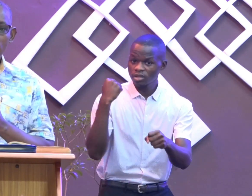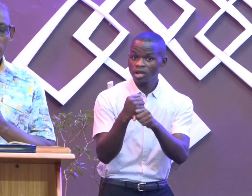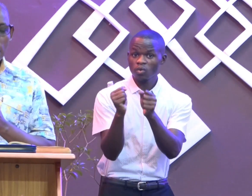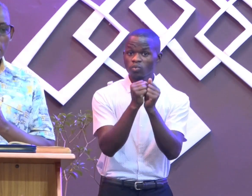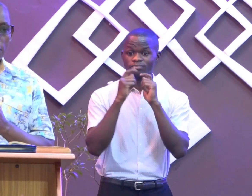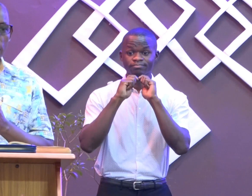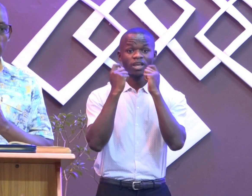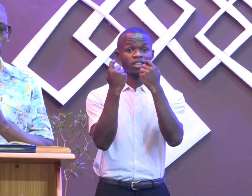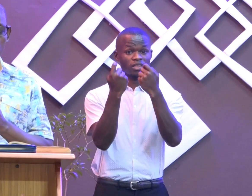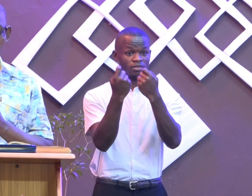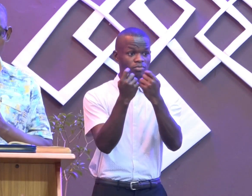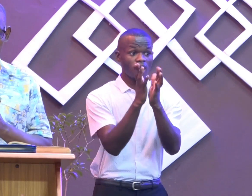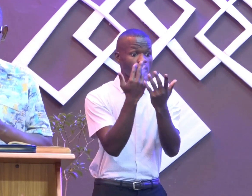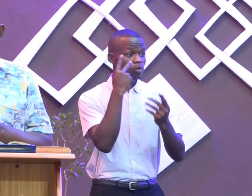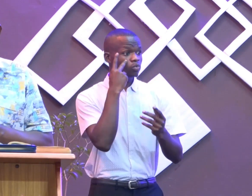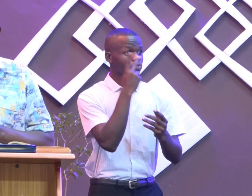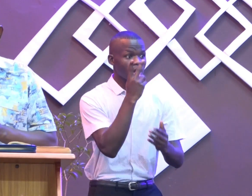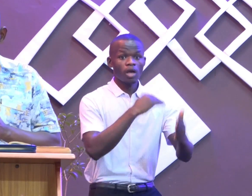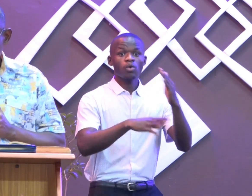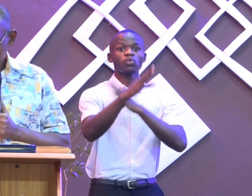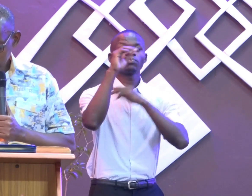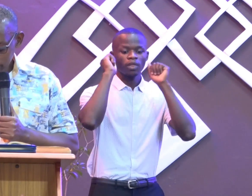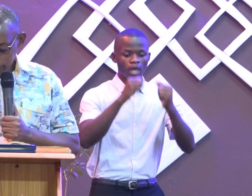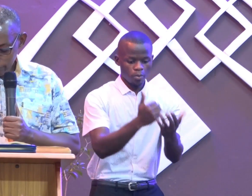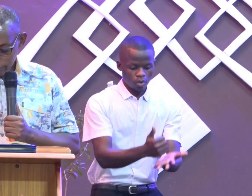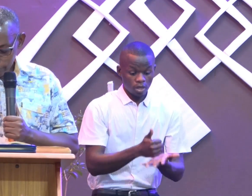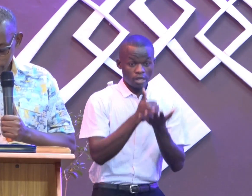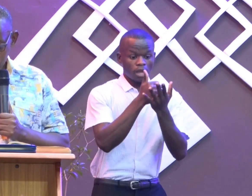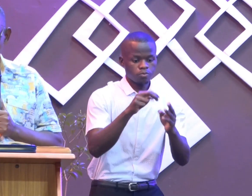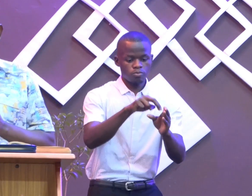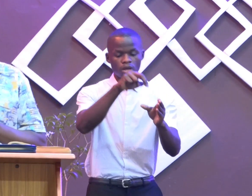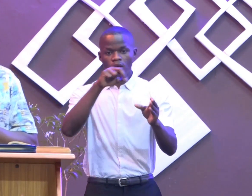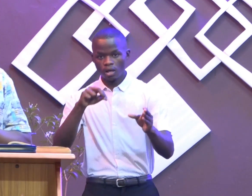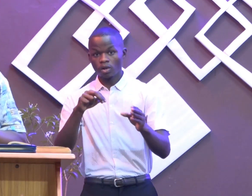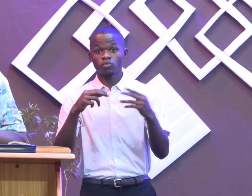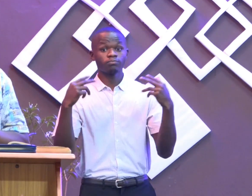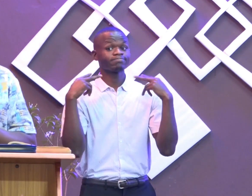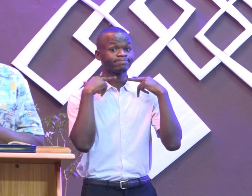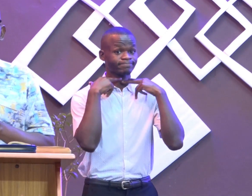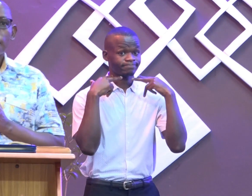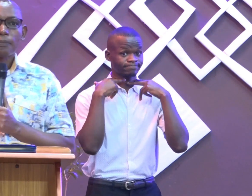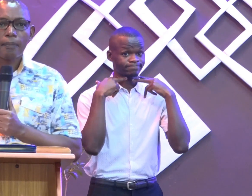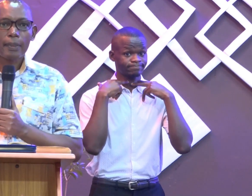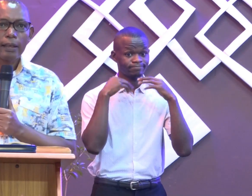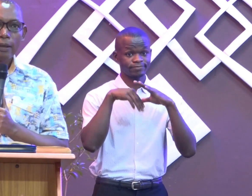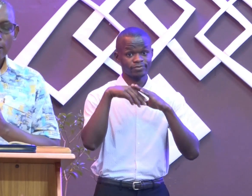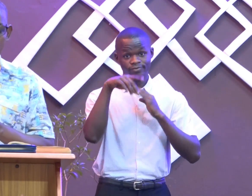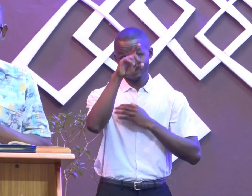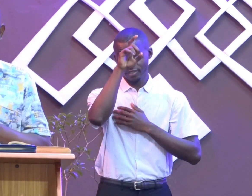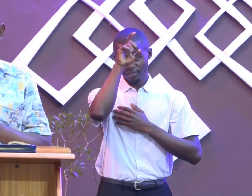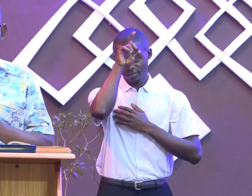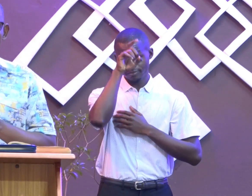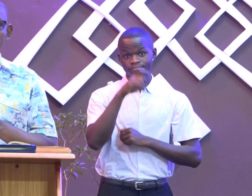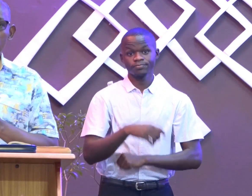nga Katonda yabasobozesa okusikira ensi. But through the leadership of the predecessor of Moses, we see that they were able